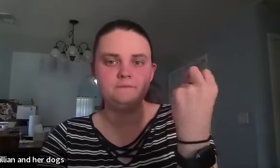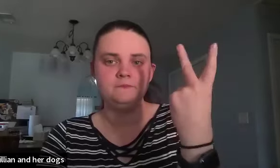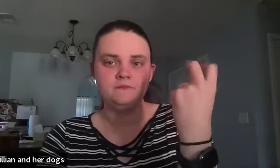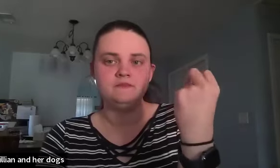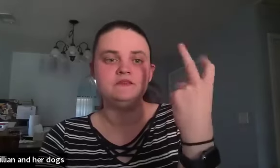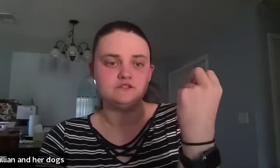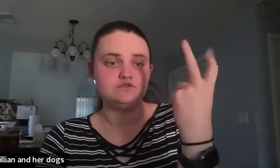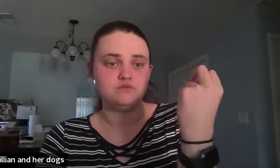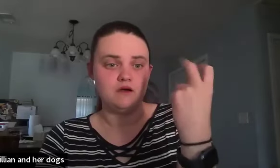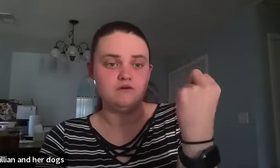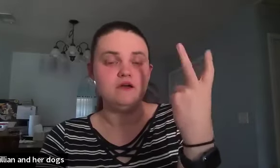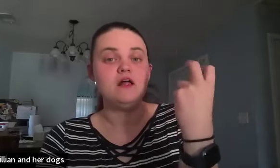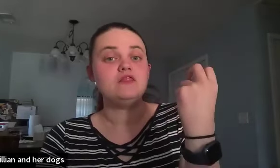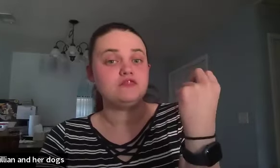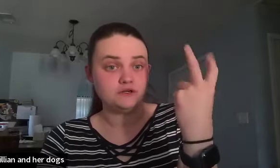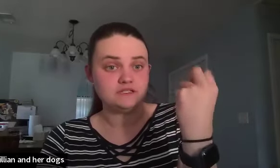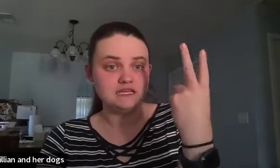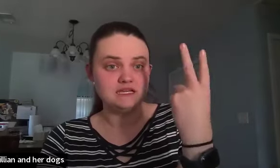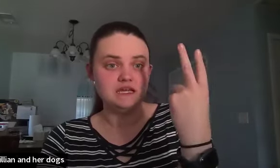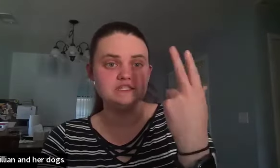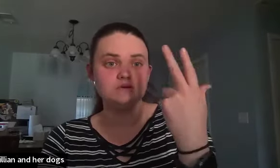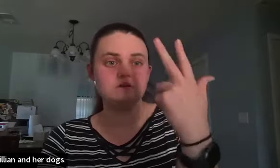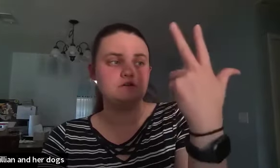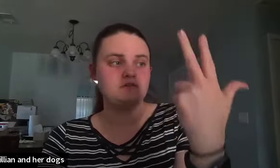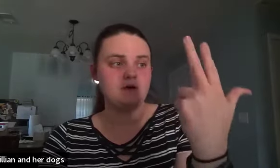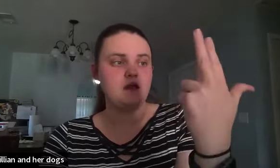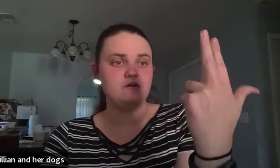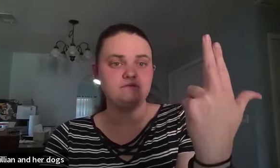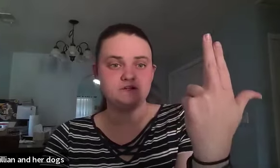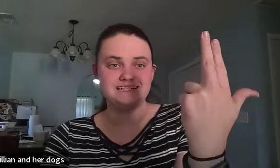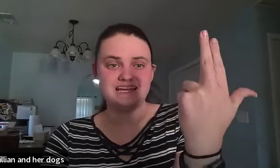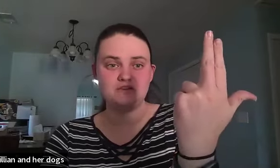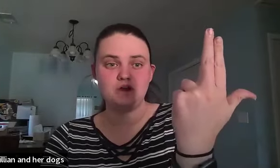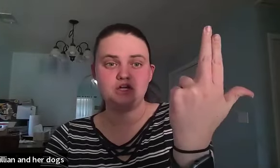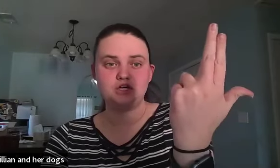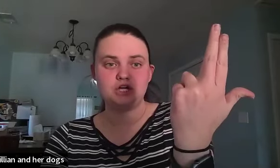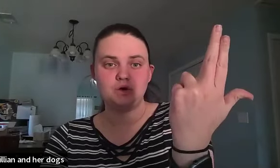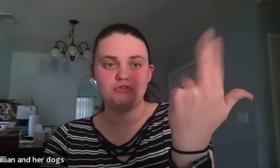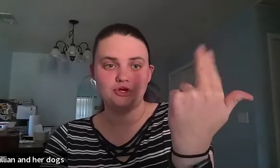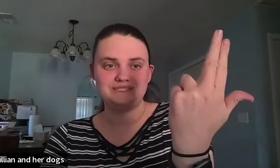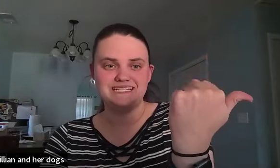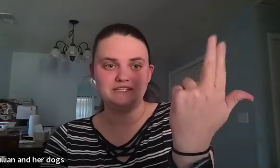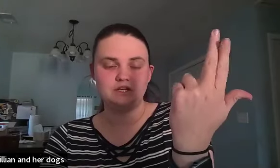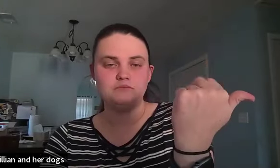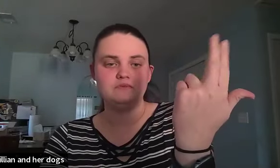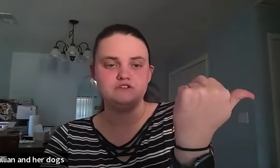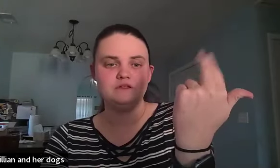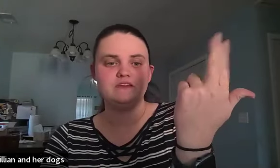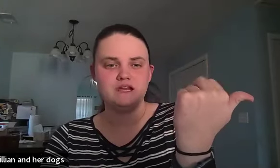Okay. So 12. 13 is going to be your thumb out, fingers together, and you're going to go 13. You're going to do like the kind of